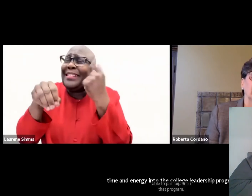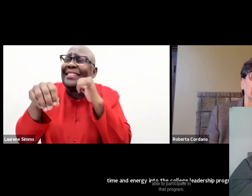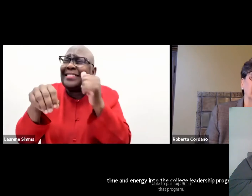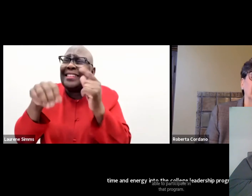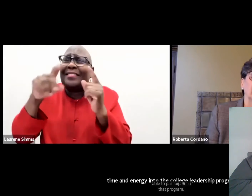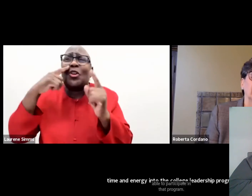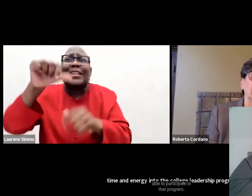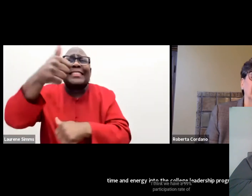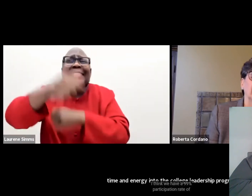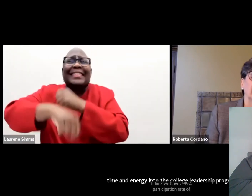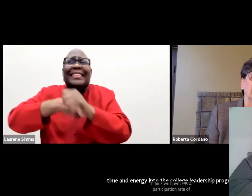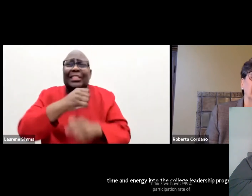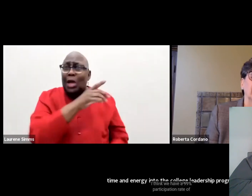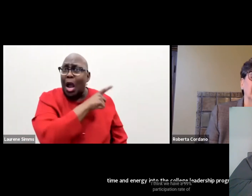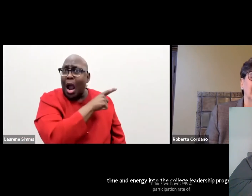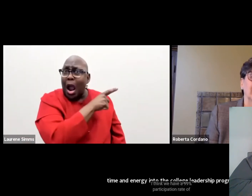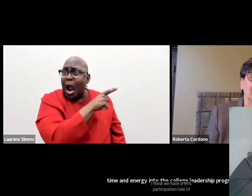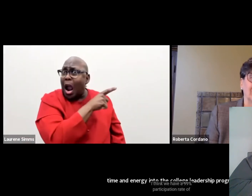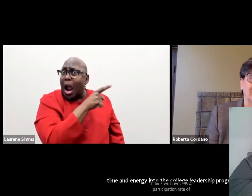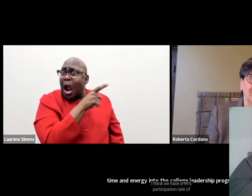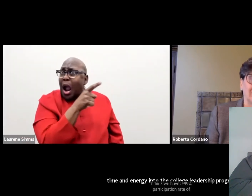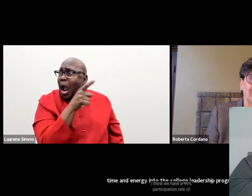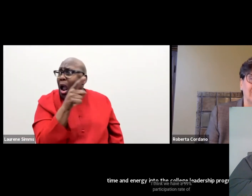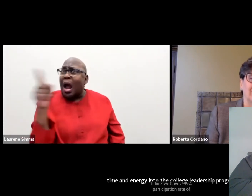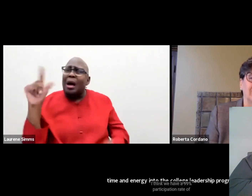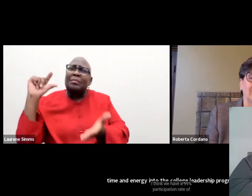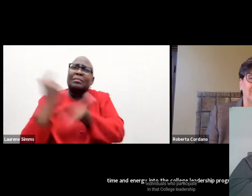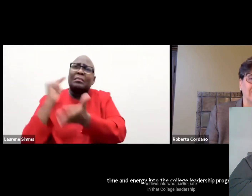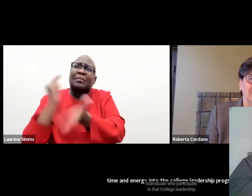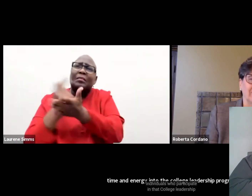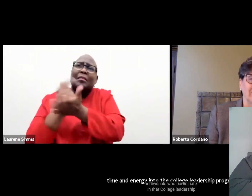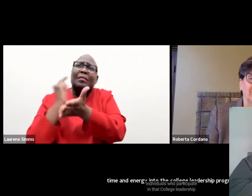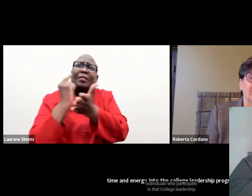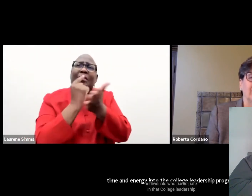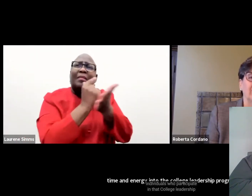been able to participate in that program as well.